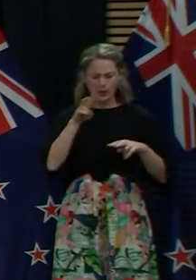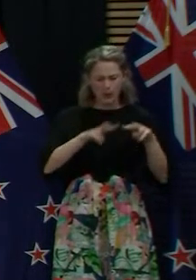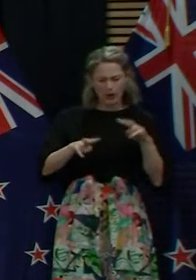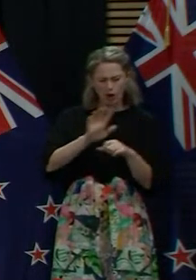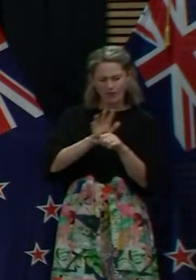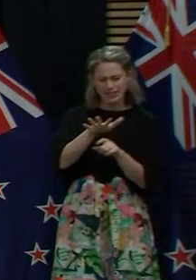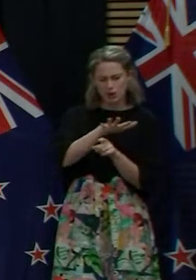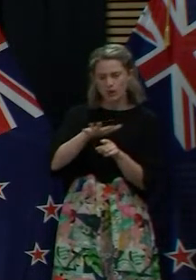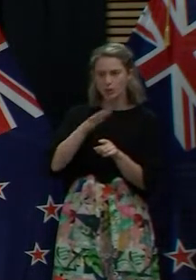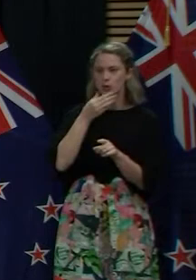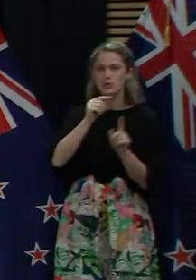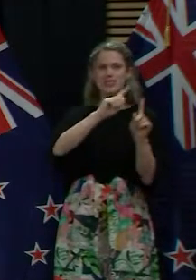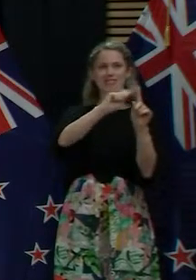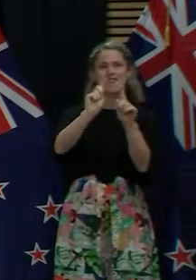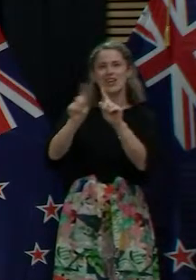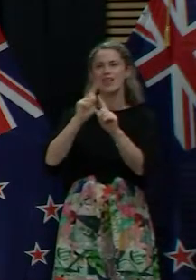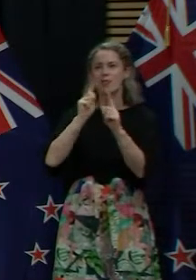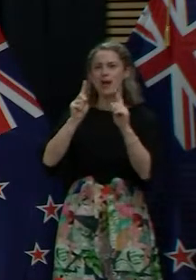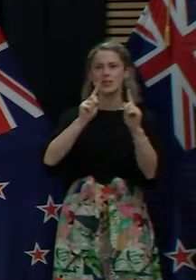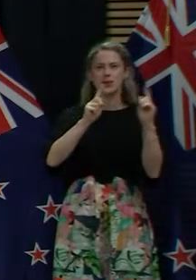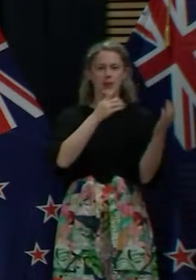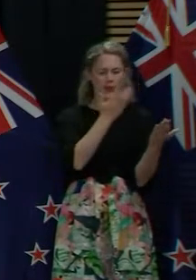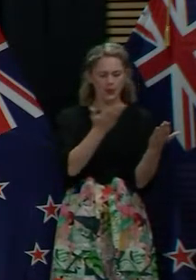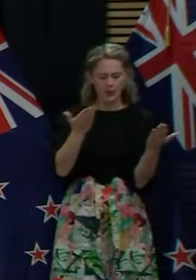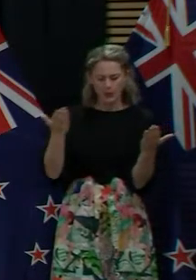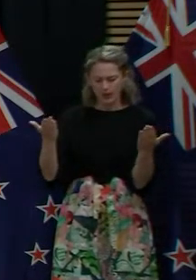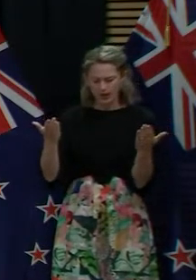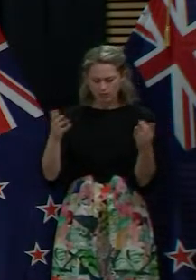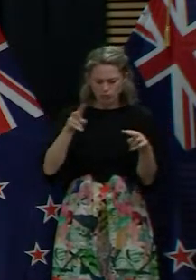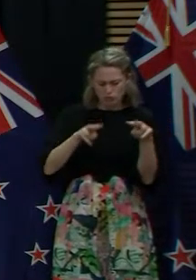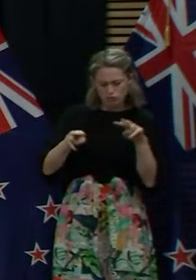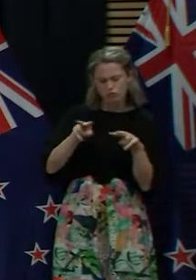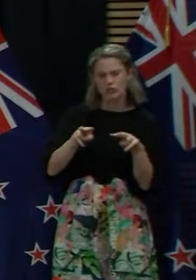and we'll continue to do so. And yes, I think it's perfectly